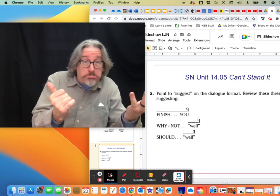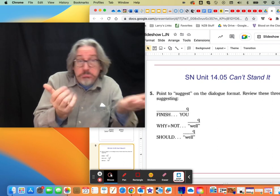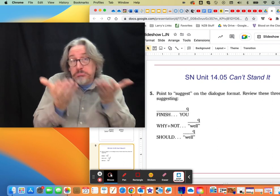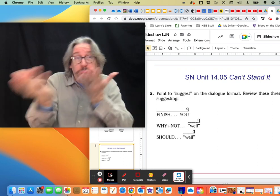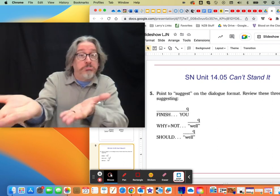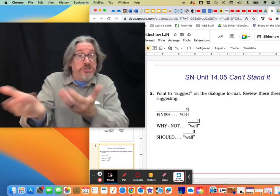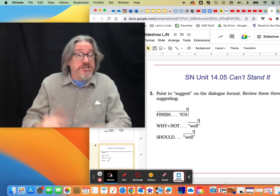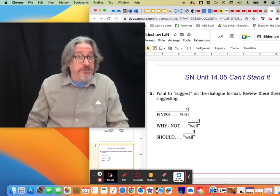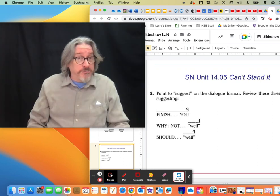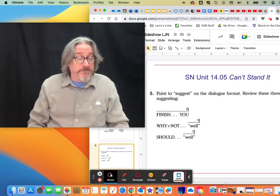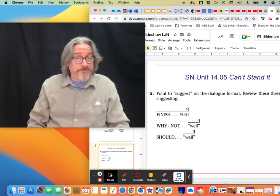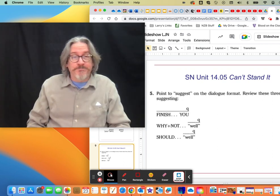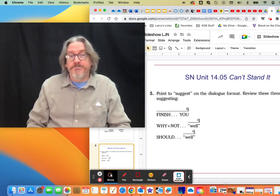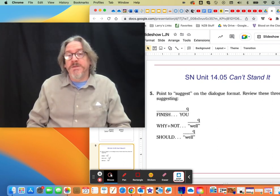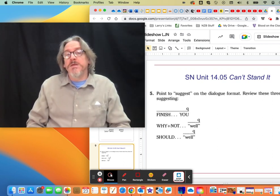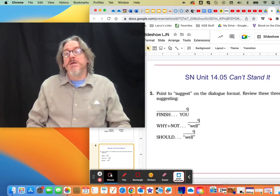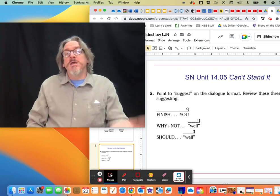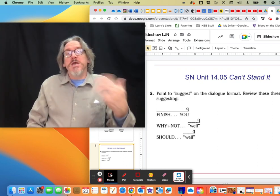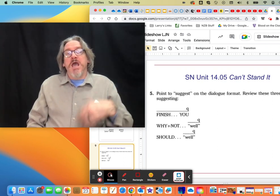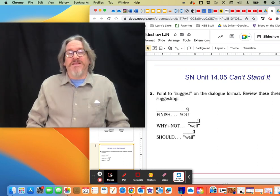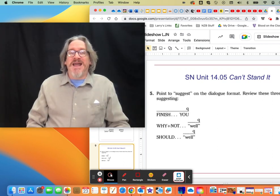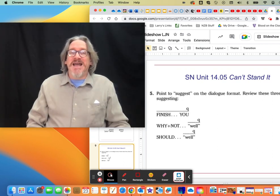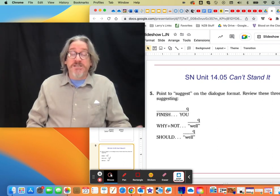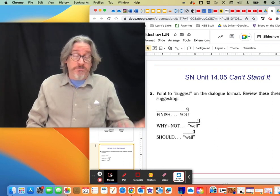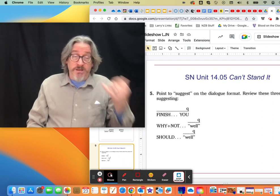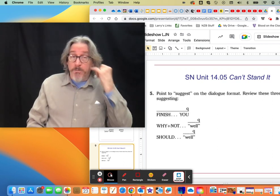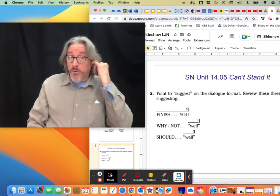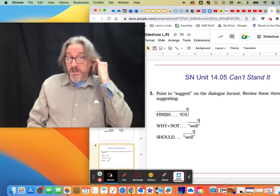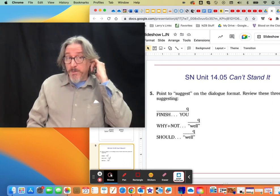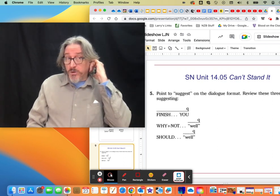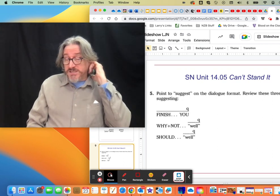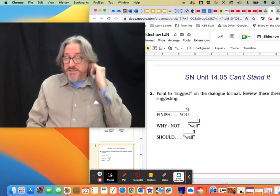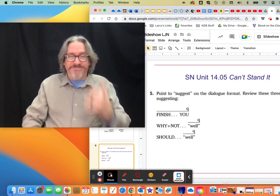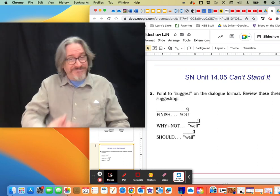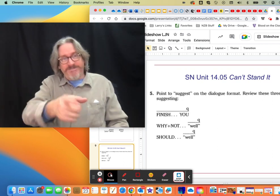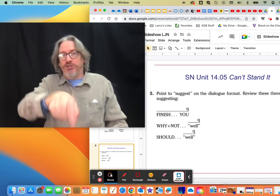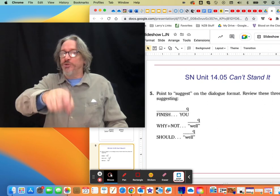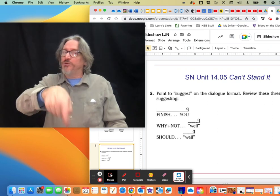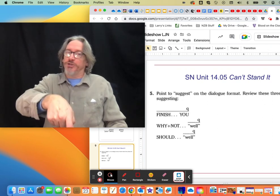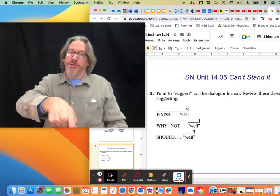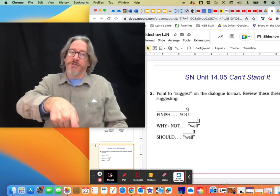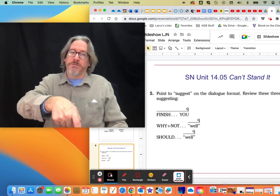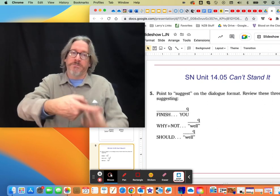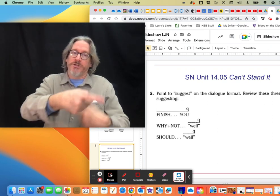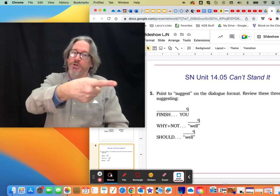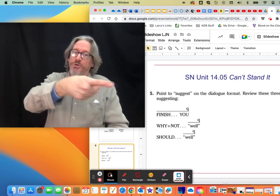not? Suggestion, right? And last, a little bit more insistent,